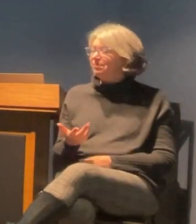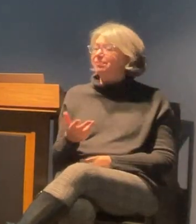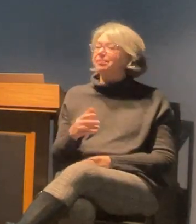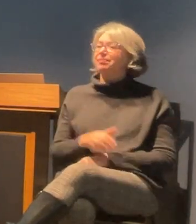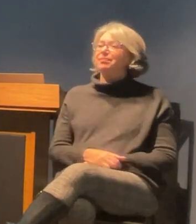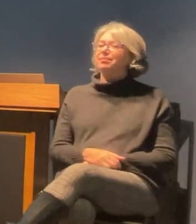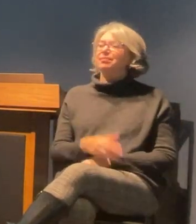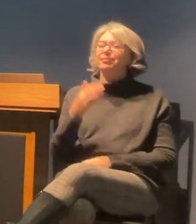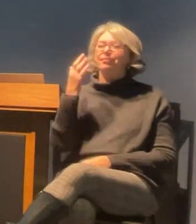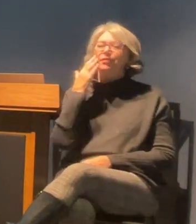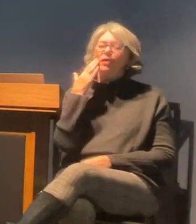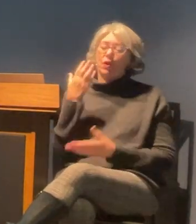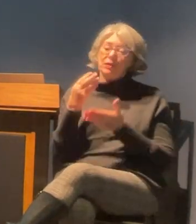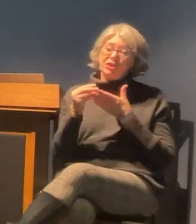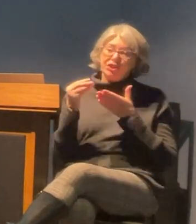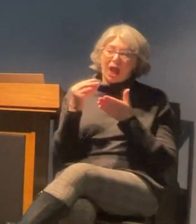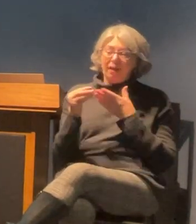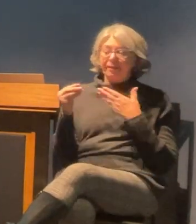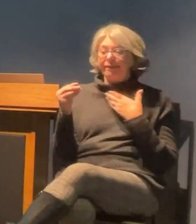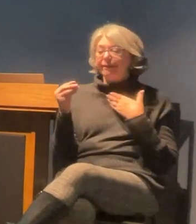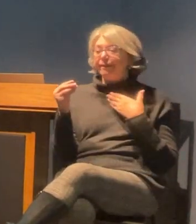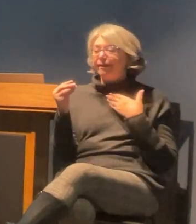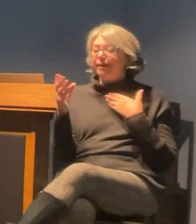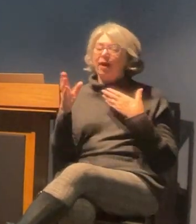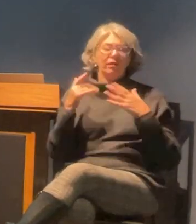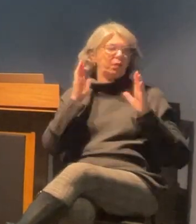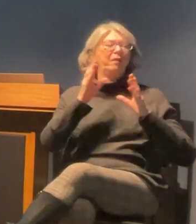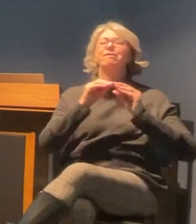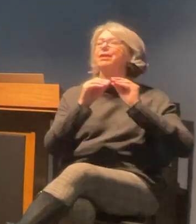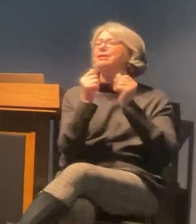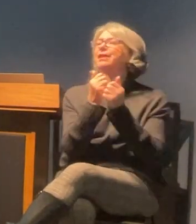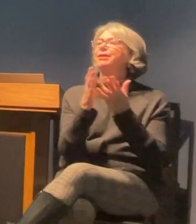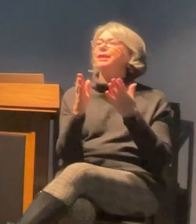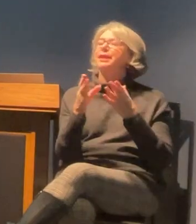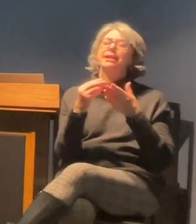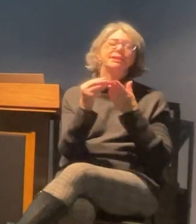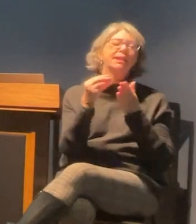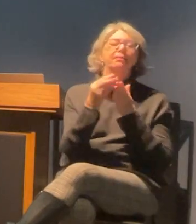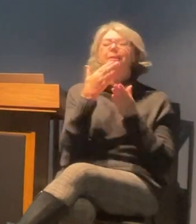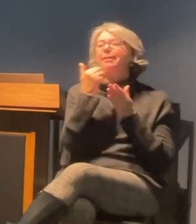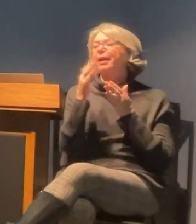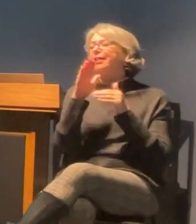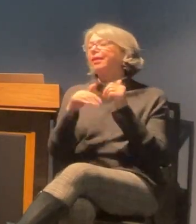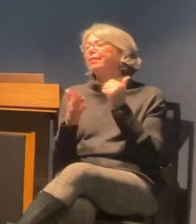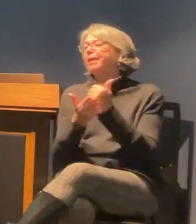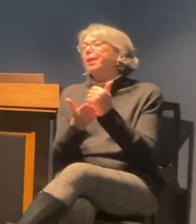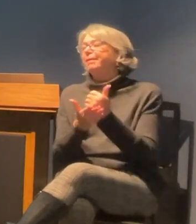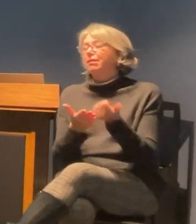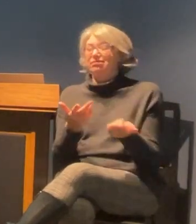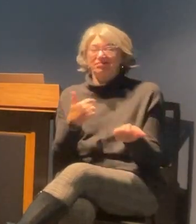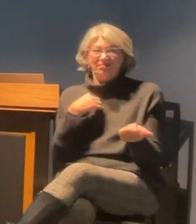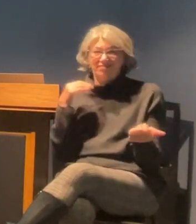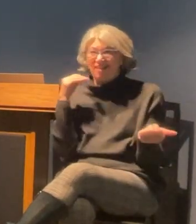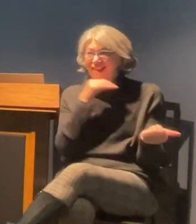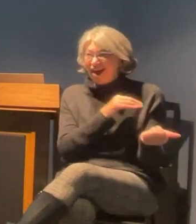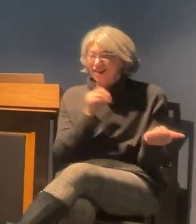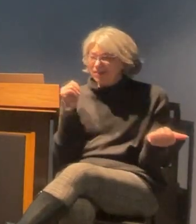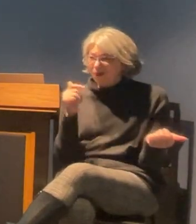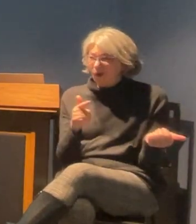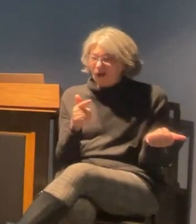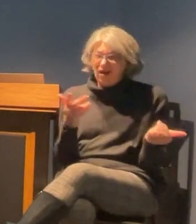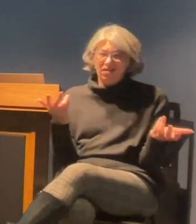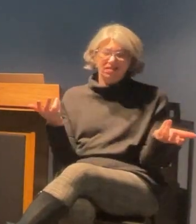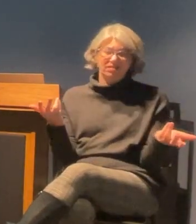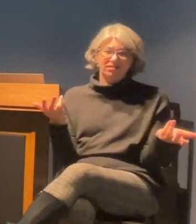and like shopping is, I'm gonna fix everything, and shopping is better than therapy, and it's all lies by